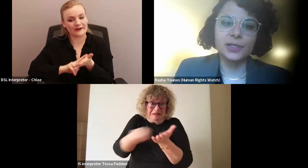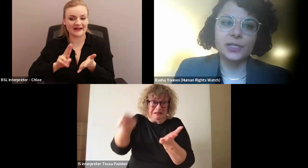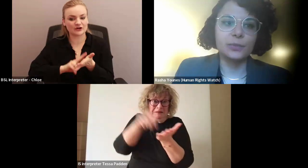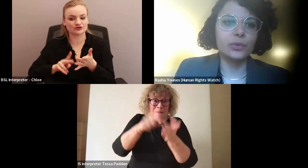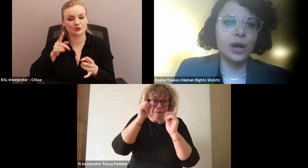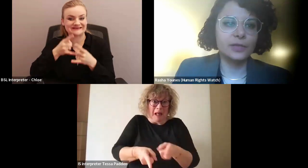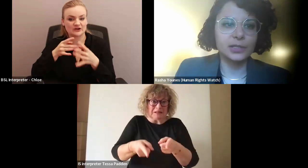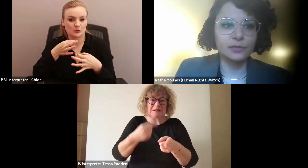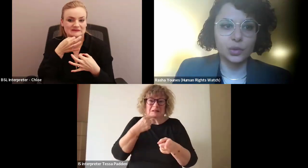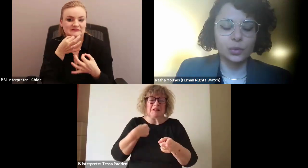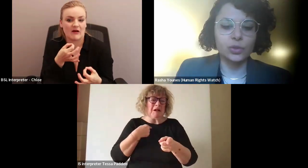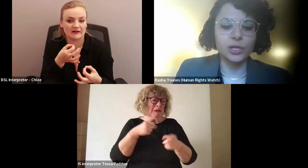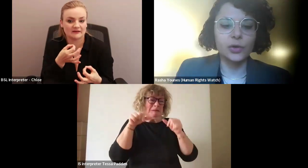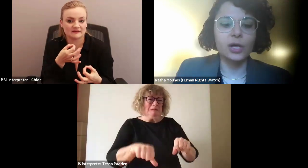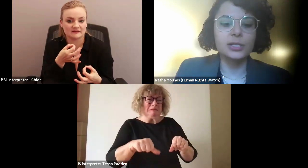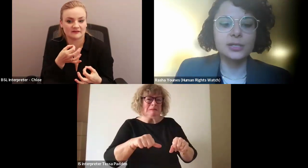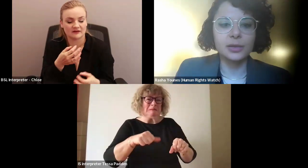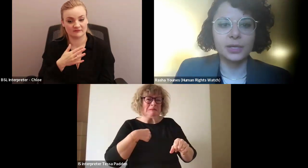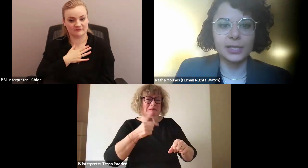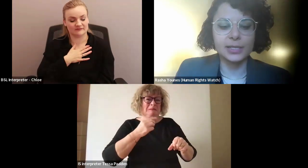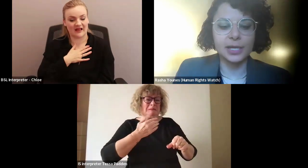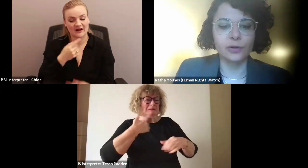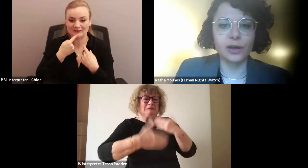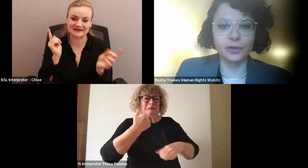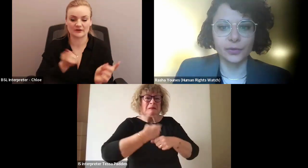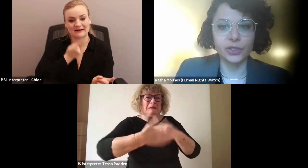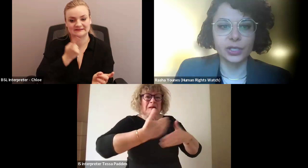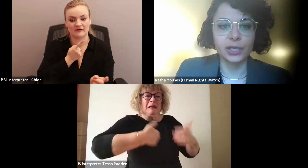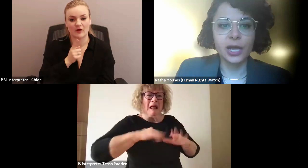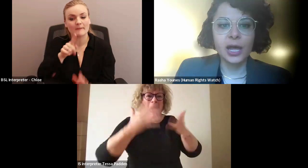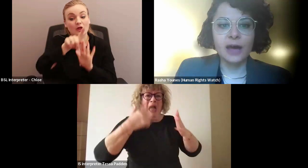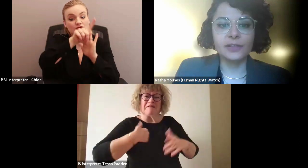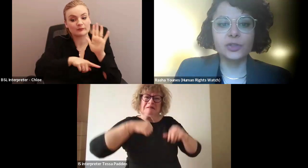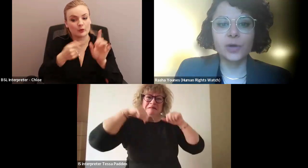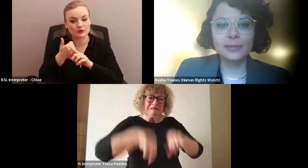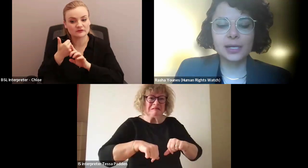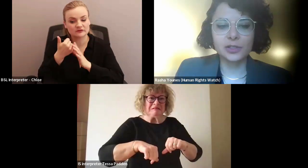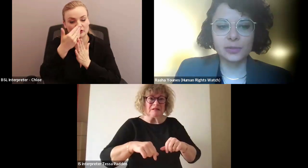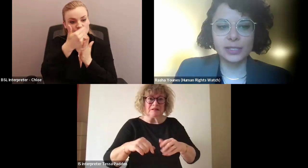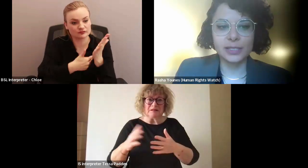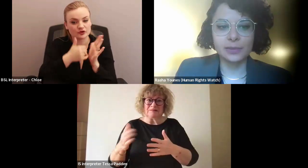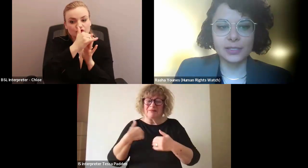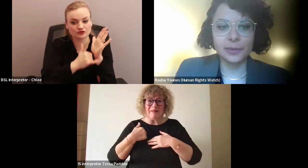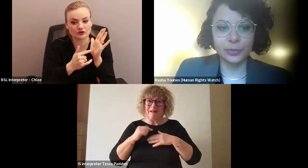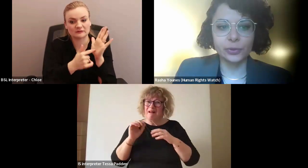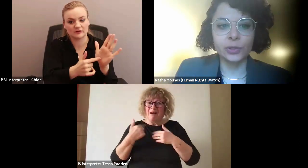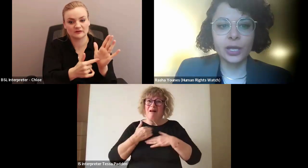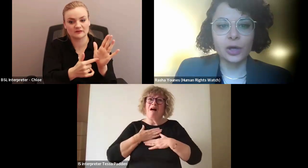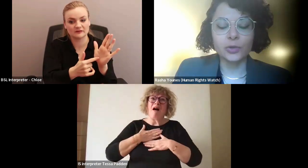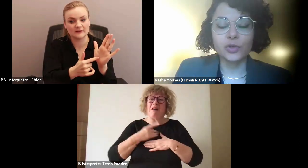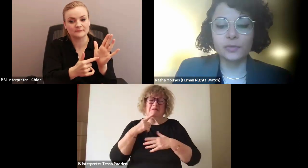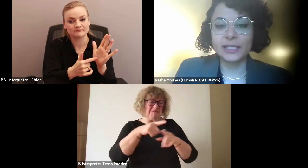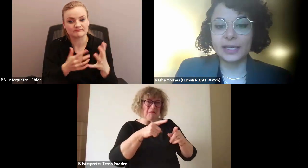state actors and private individuals across the Middle East and North Africa region have entrapped LGBT plus